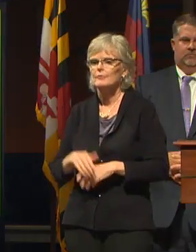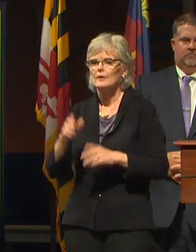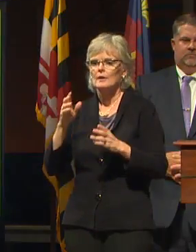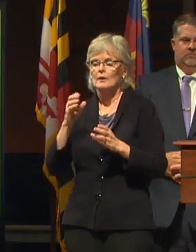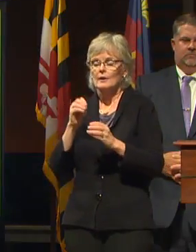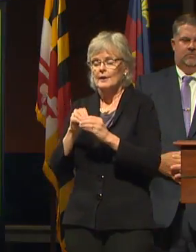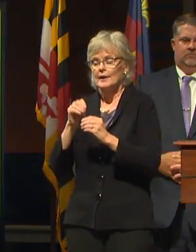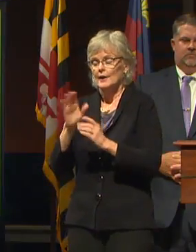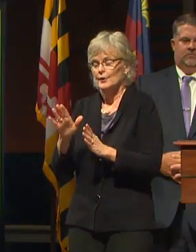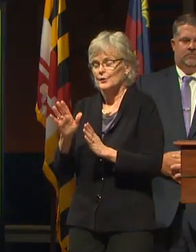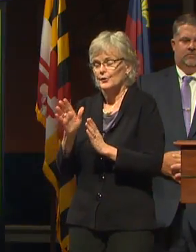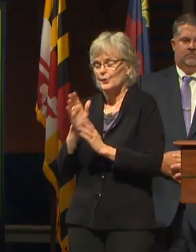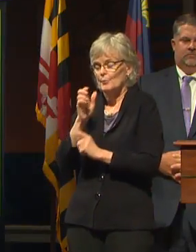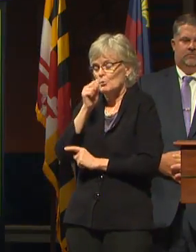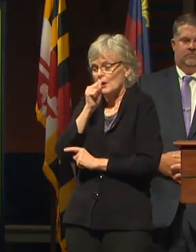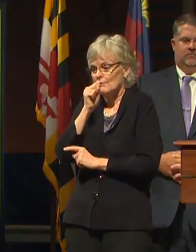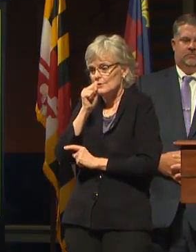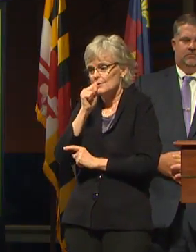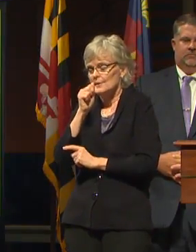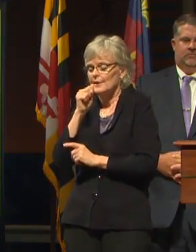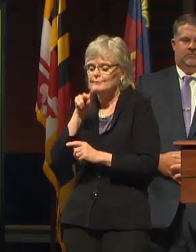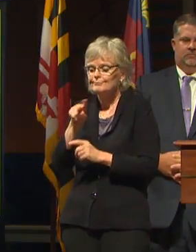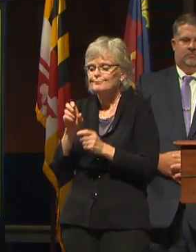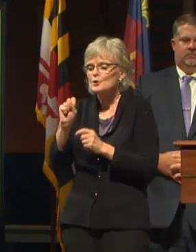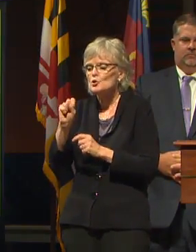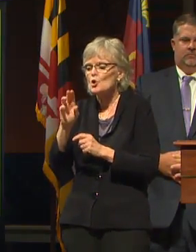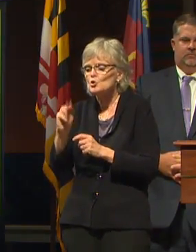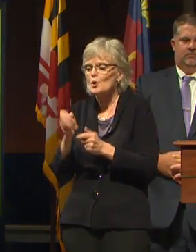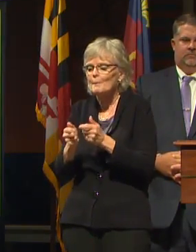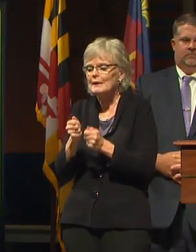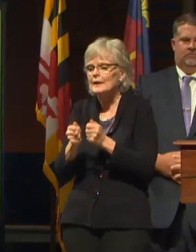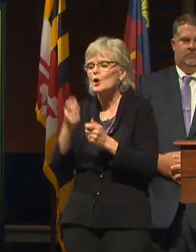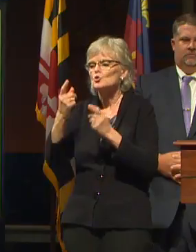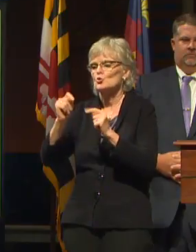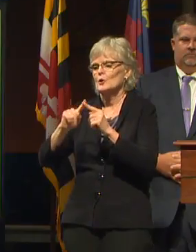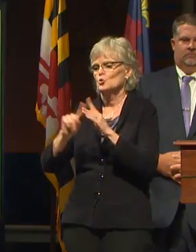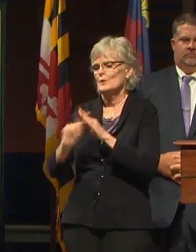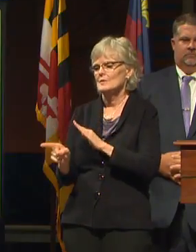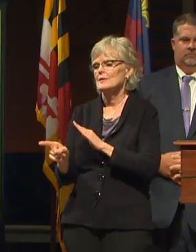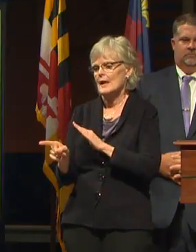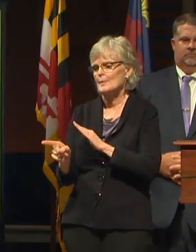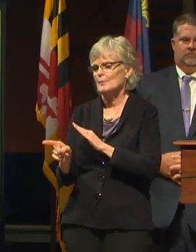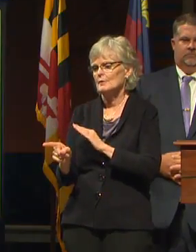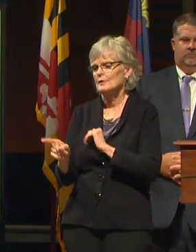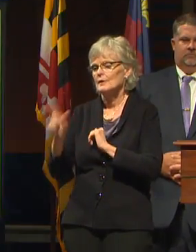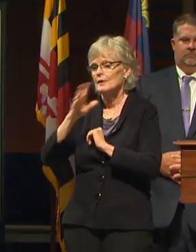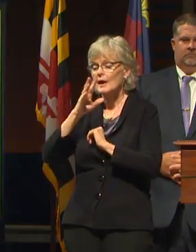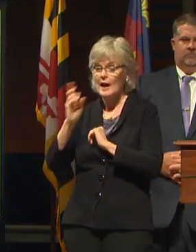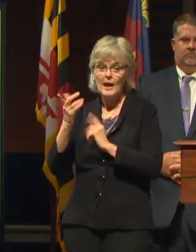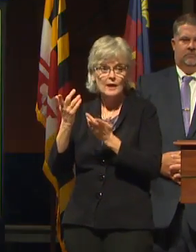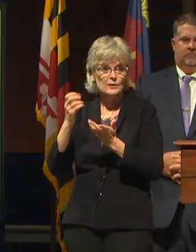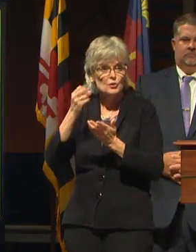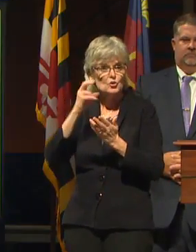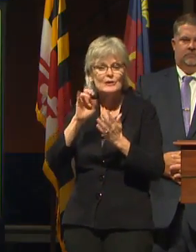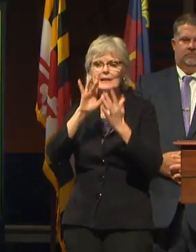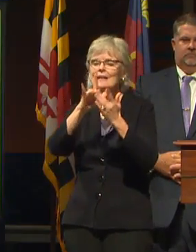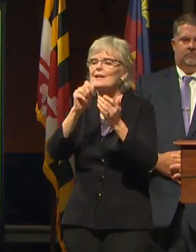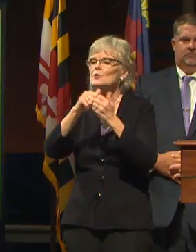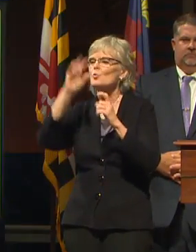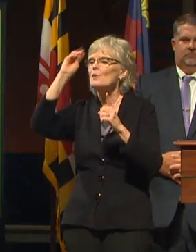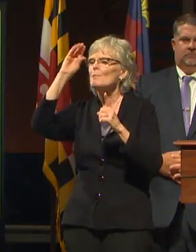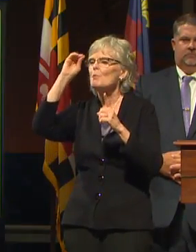of privacy, Maria turns to social media to try to escape her worries. And it's there that she connects with a boy from